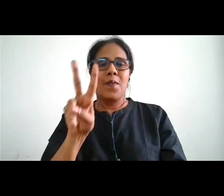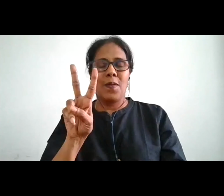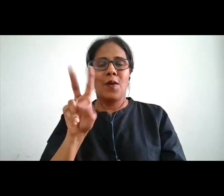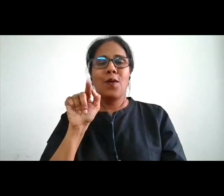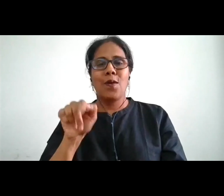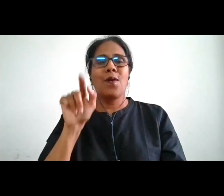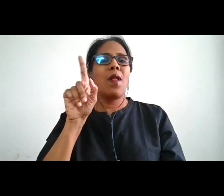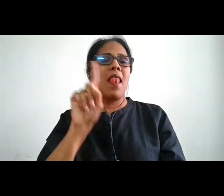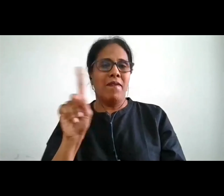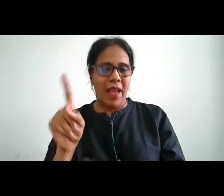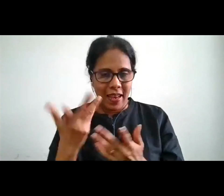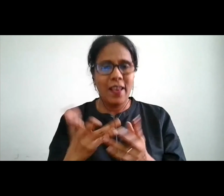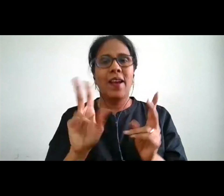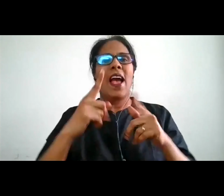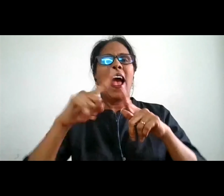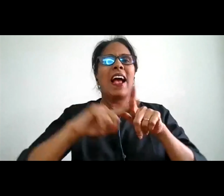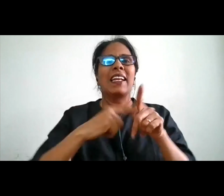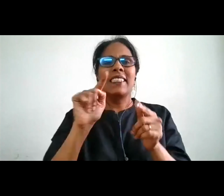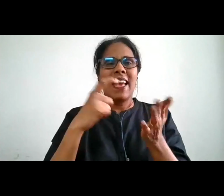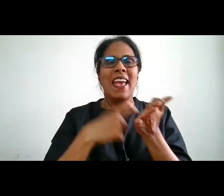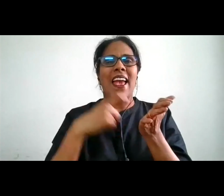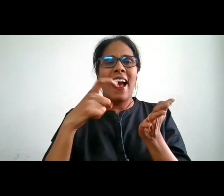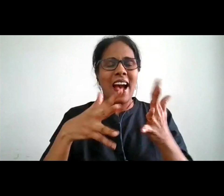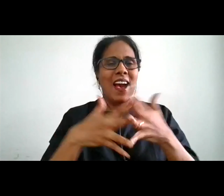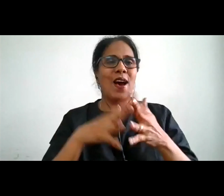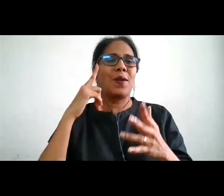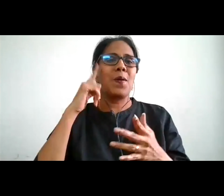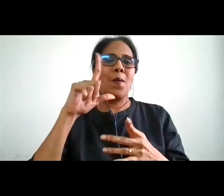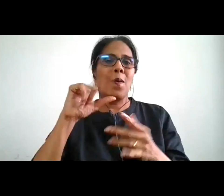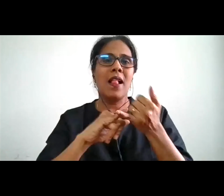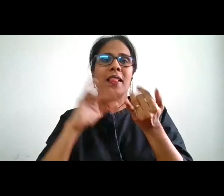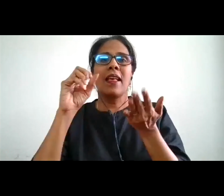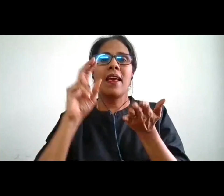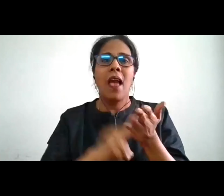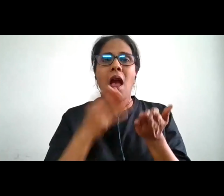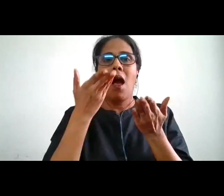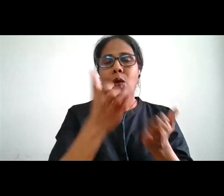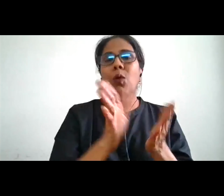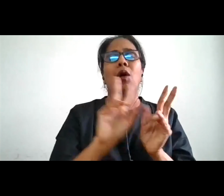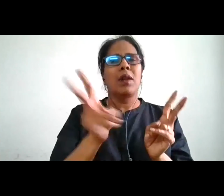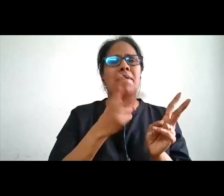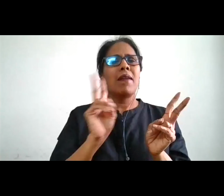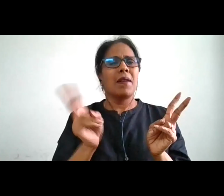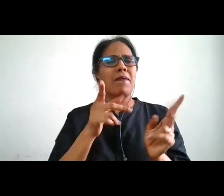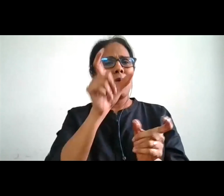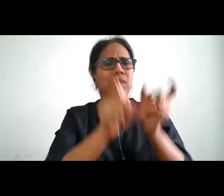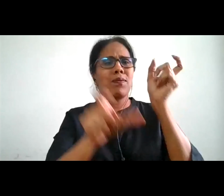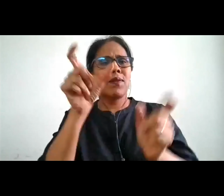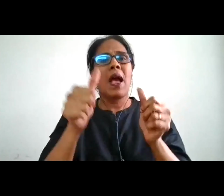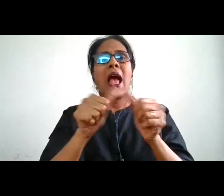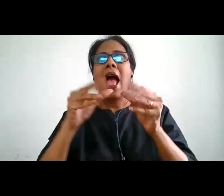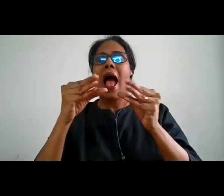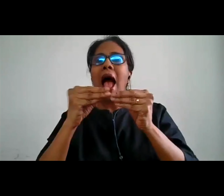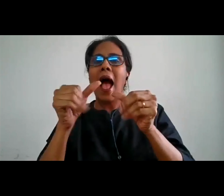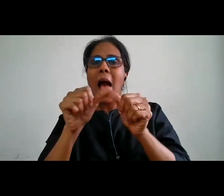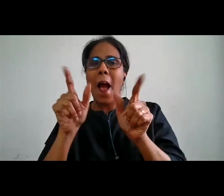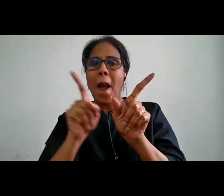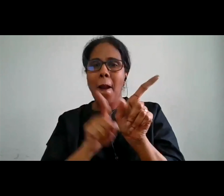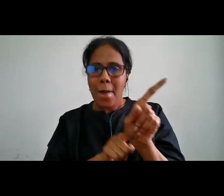Wilson, Chair, Wireless Broadband Alliance and Vice President AT&T, Mr. Upadhyay Karandhikar,